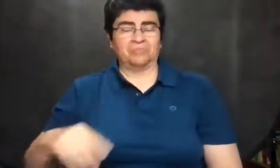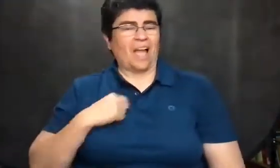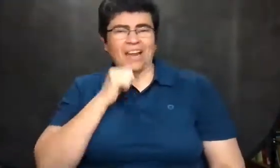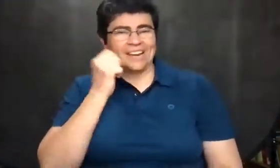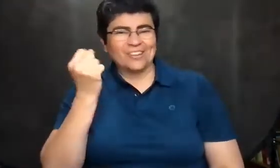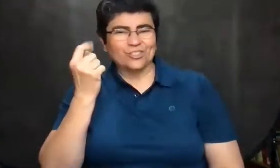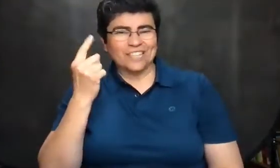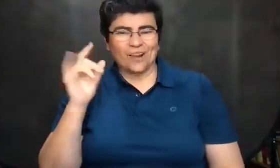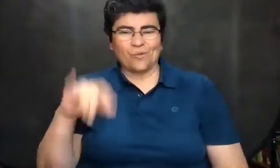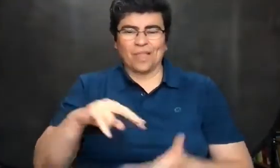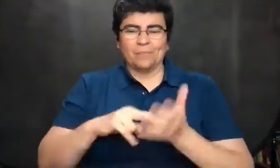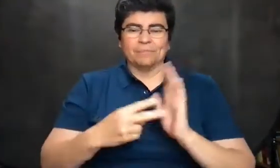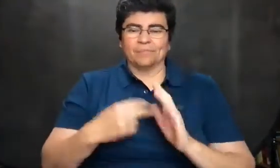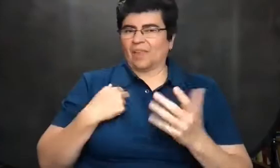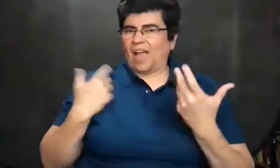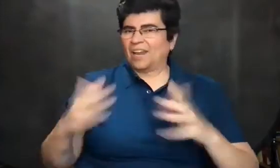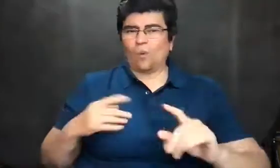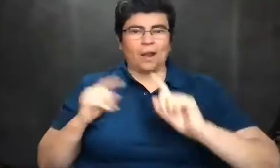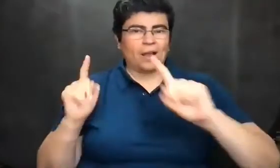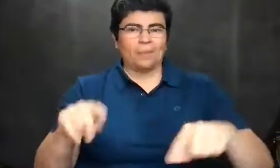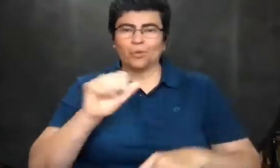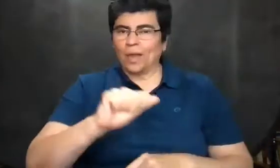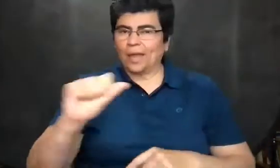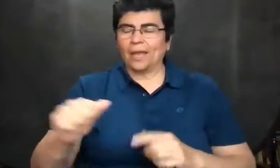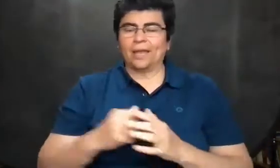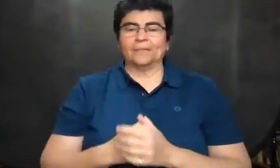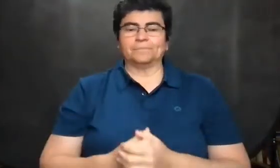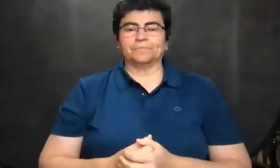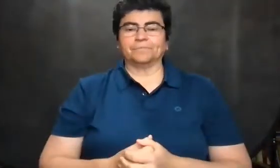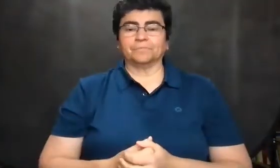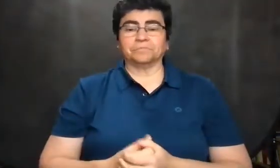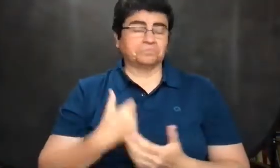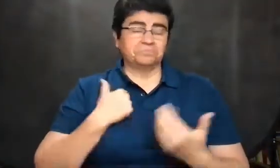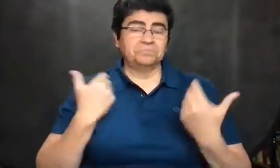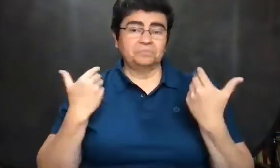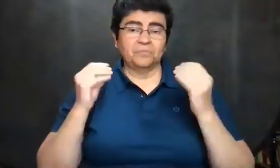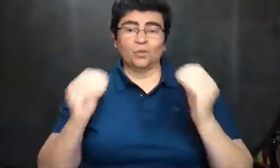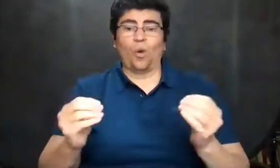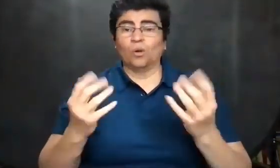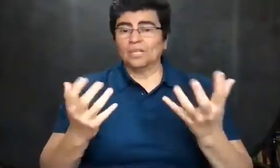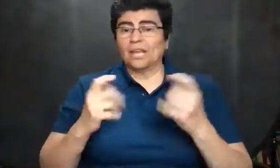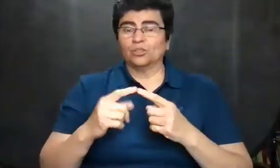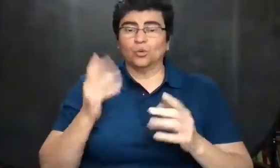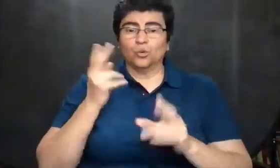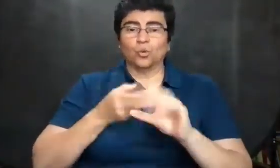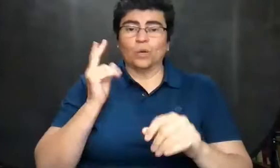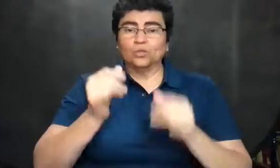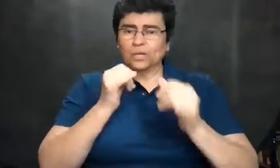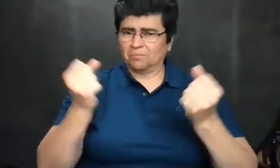I didn't want to come to AA. I had no desire to quit drinking. There were a lot of people in my life that had a desire for me to